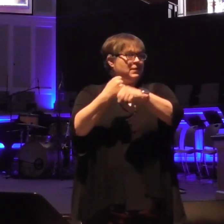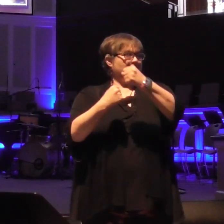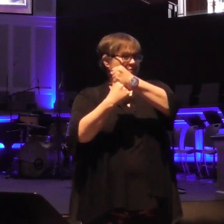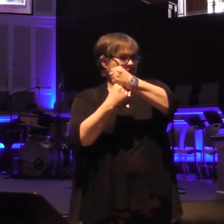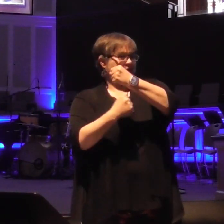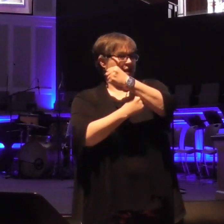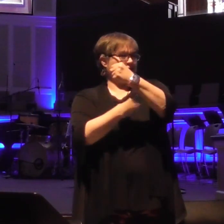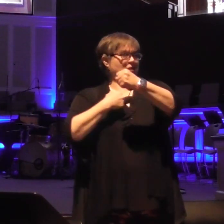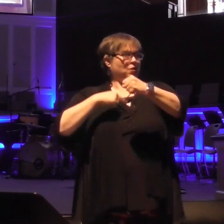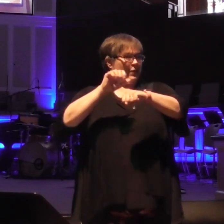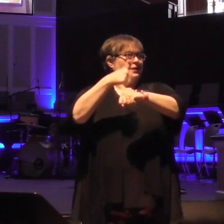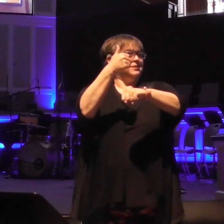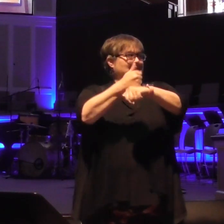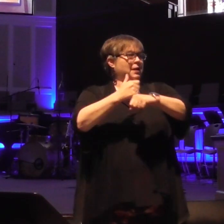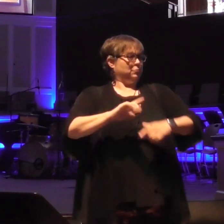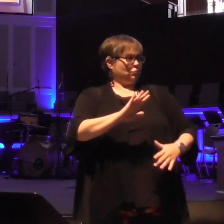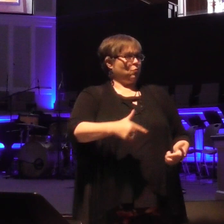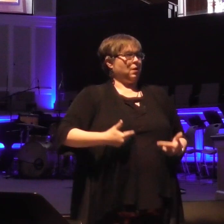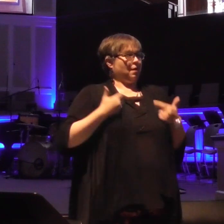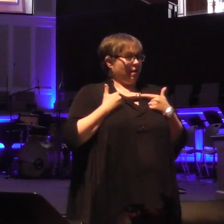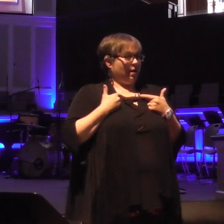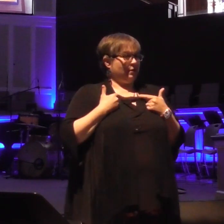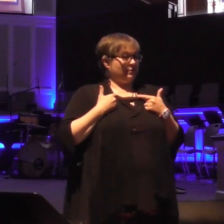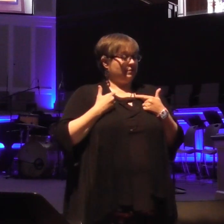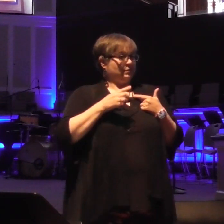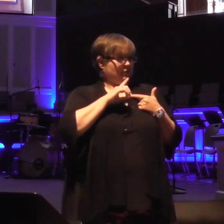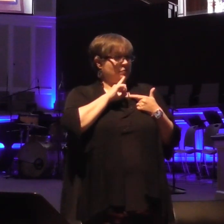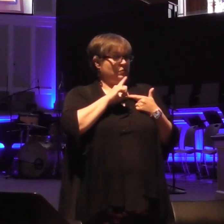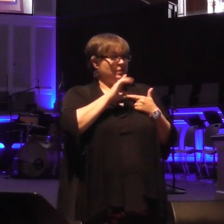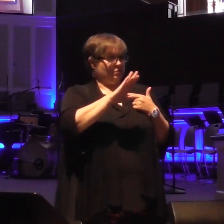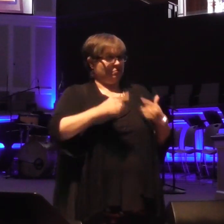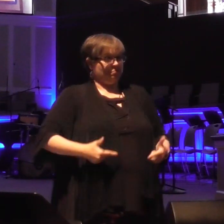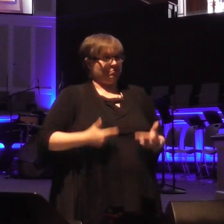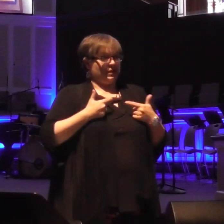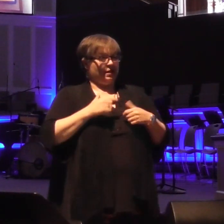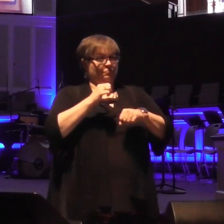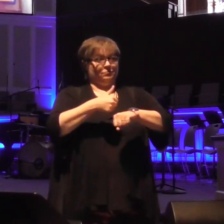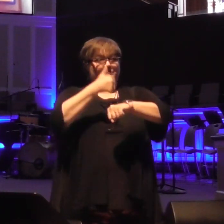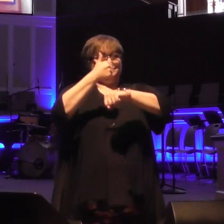built. Is your life resting on a firm foundation?